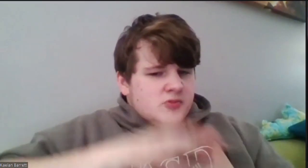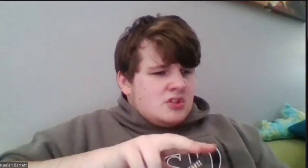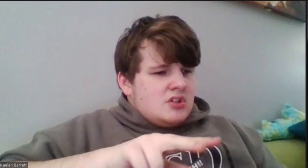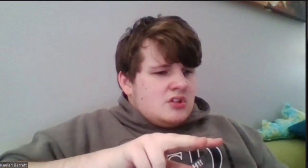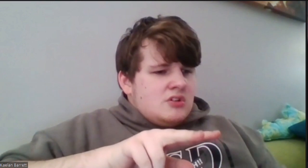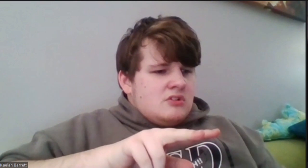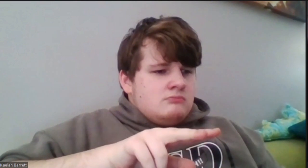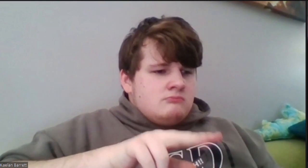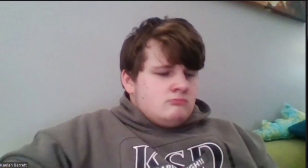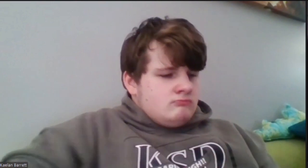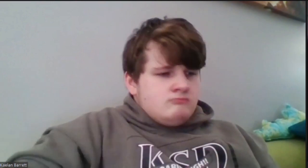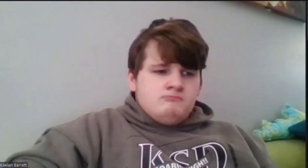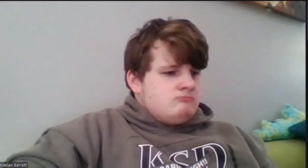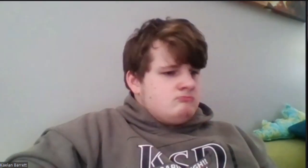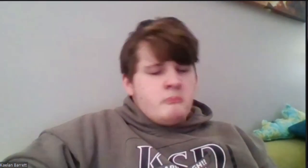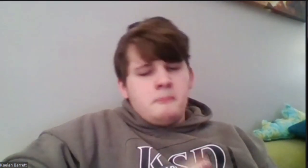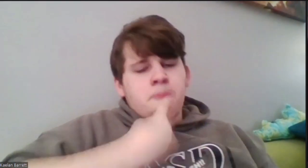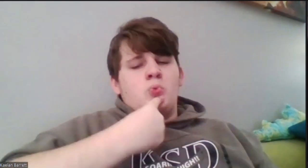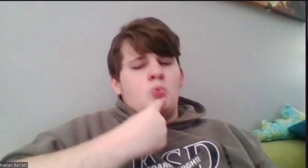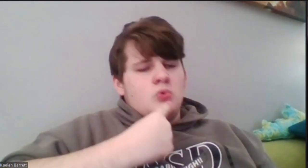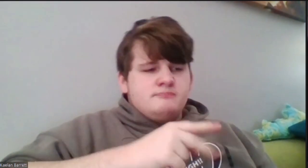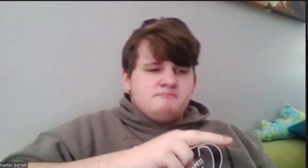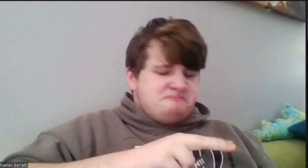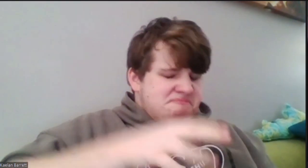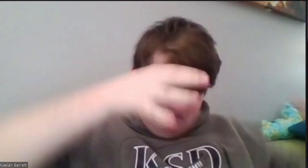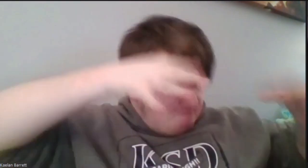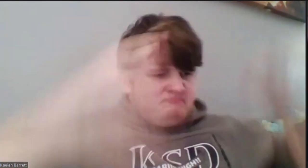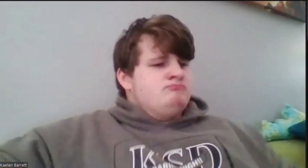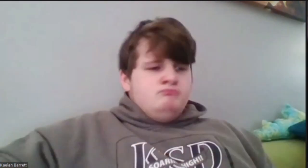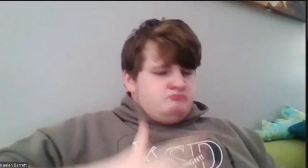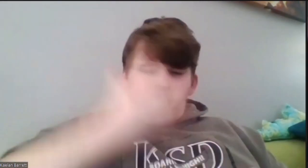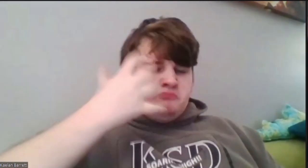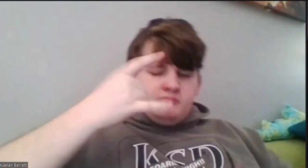money. He obsesses over the amount of money that he has. Ah, poor guy.